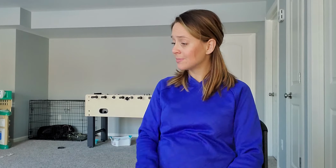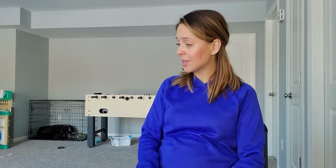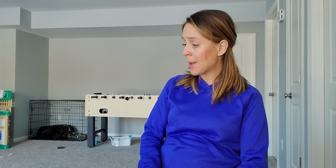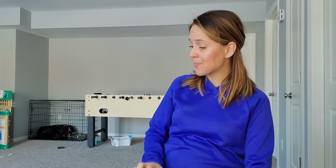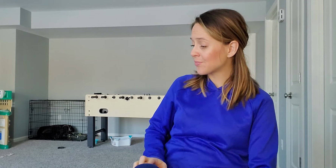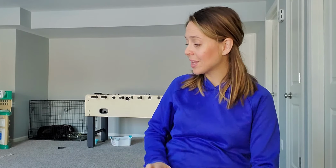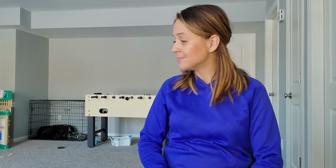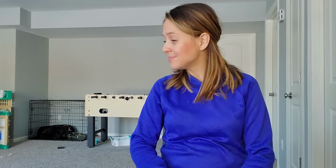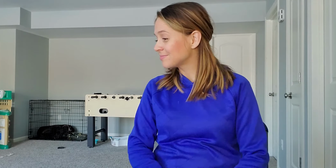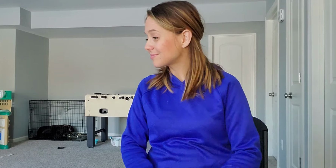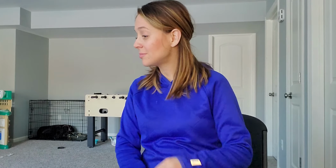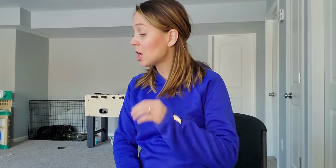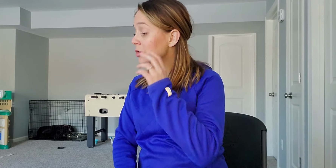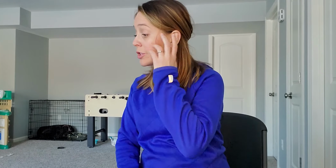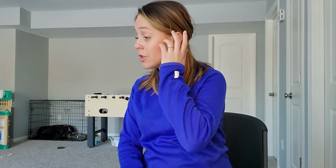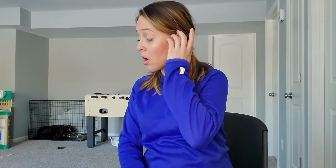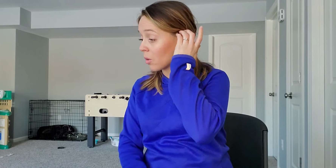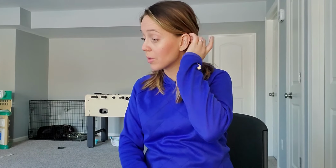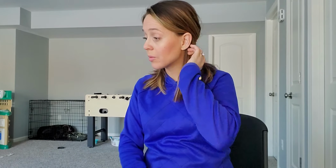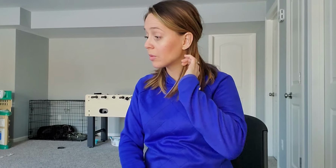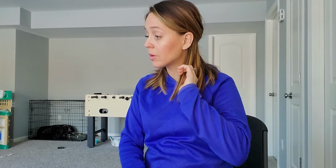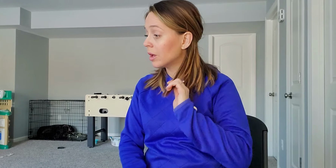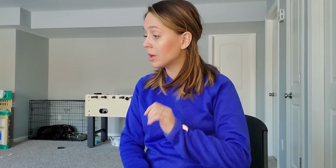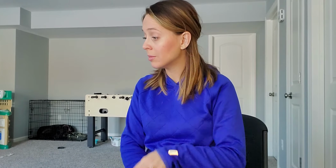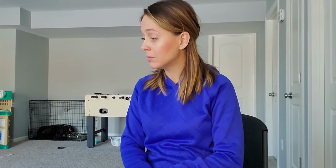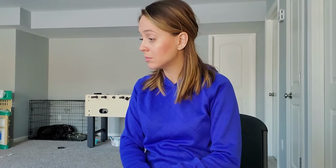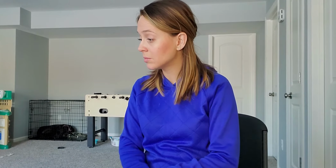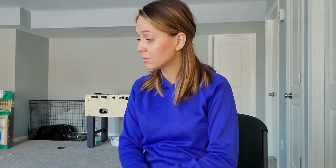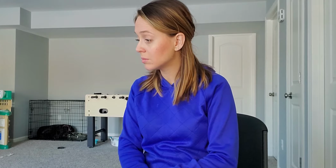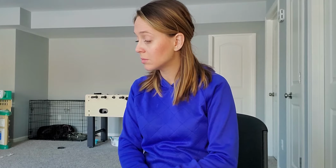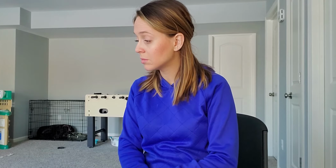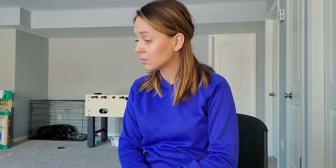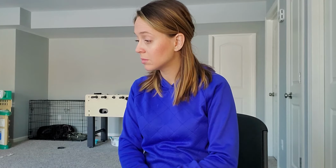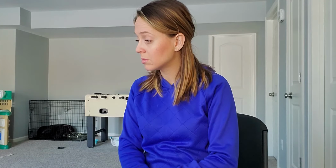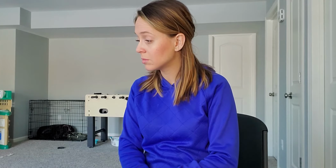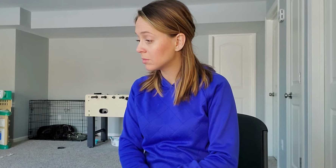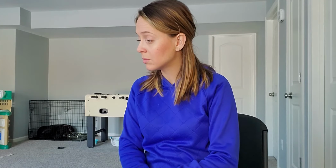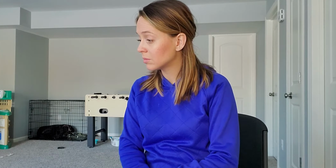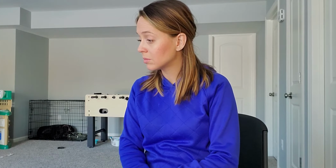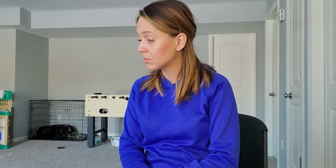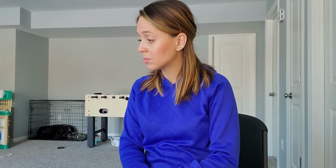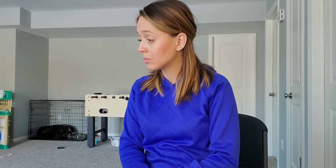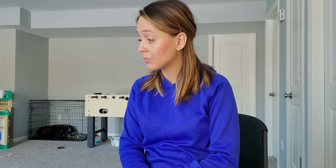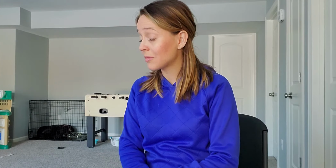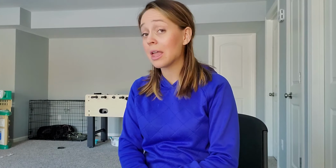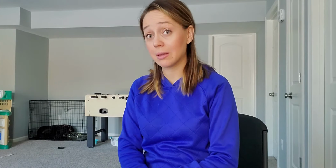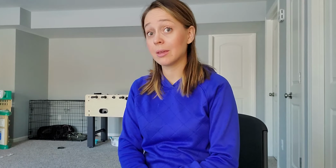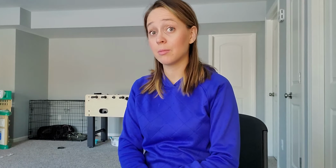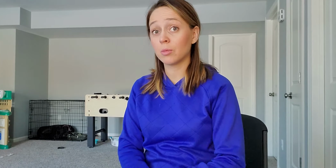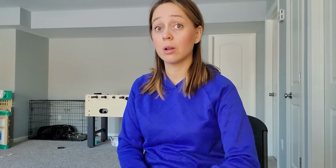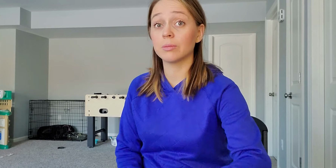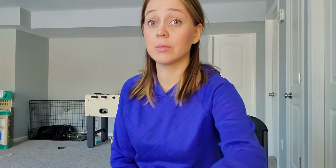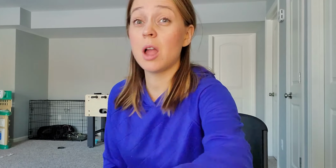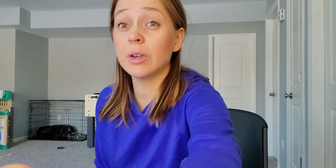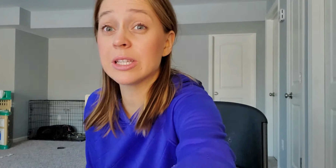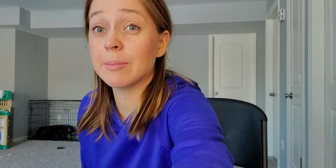Yep. So. Mom, it's really time to eat. Well, not really time to eat.